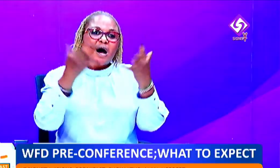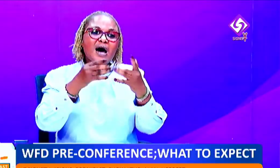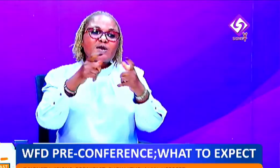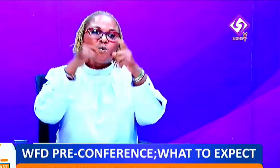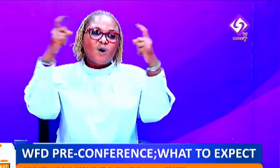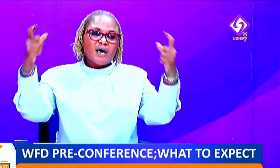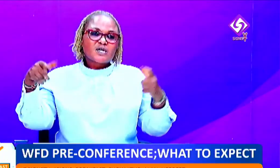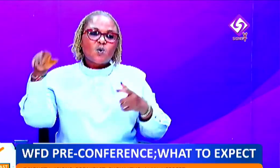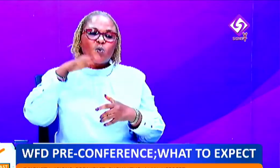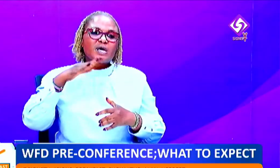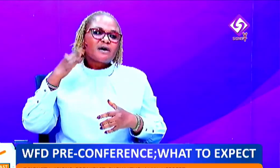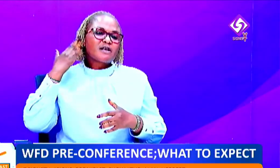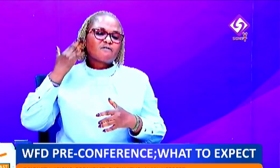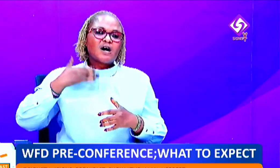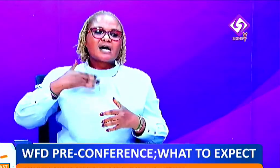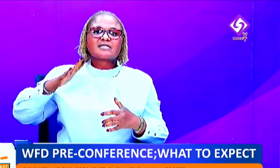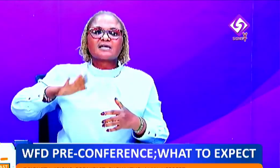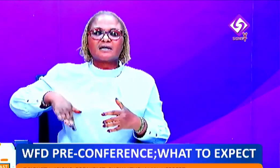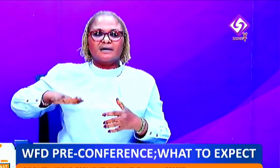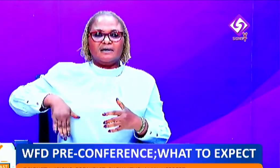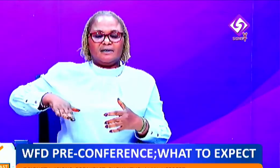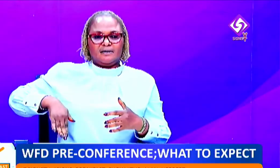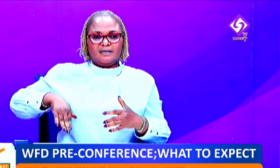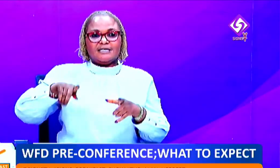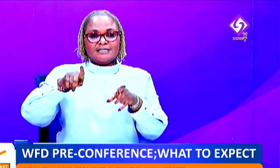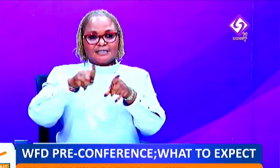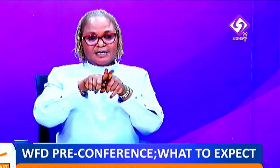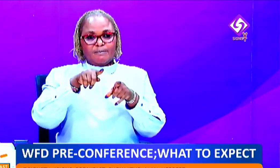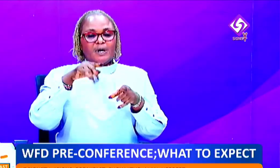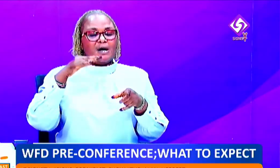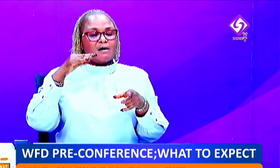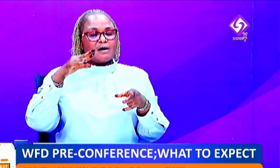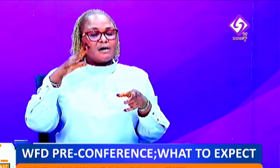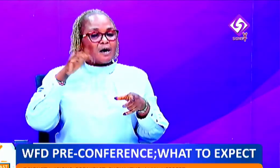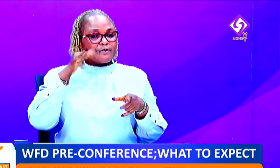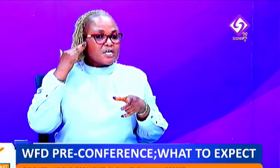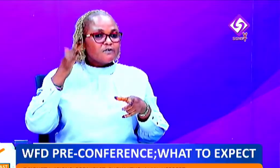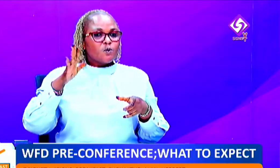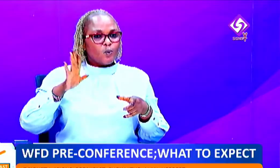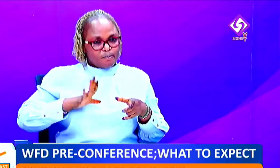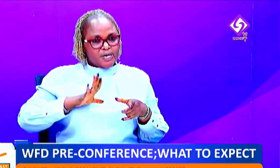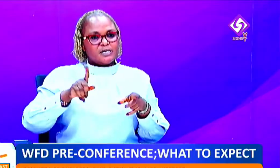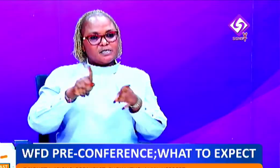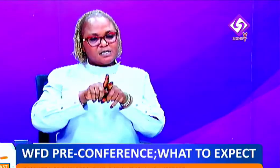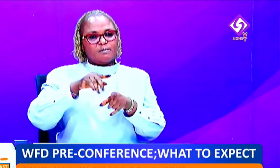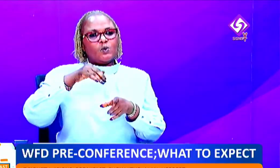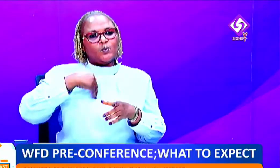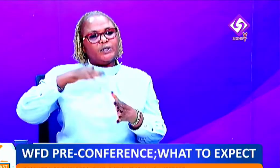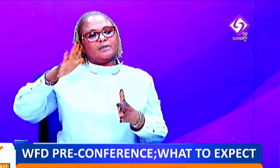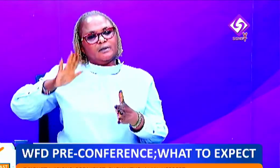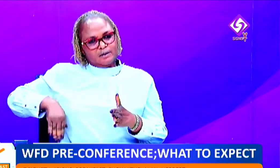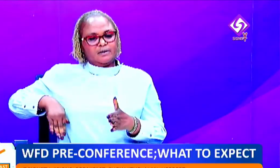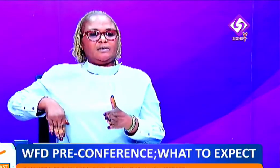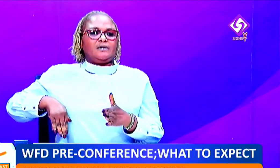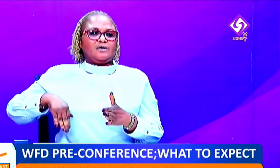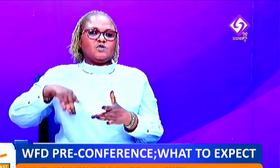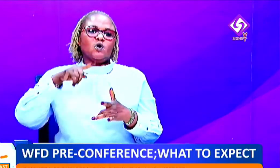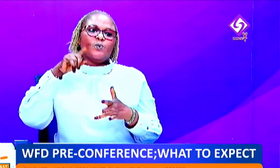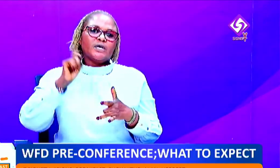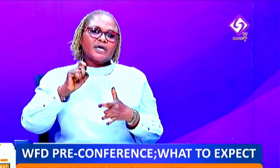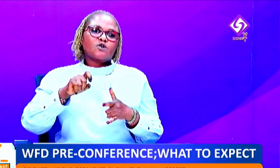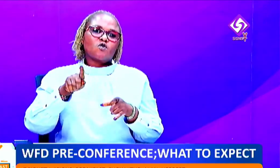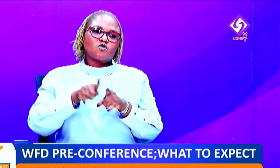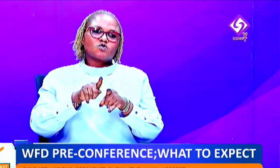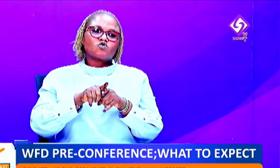of deaf women? Because even in the disability movement, deaf communities are so much left behind, not even talking about deaf women. Now where are deaf